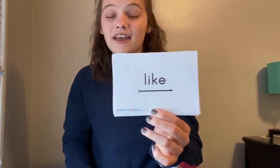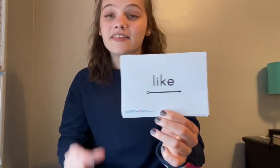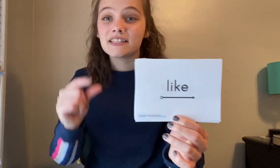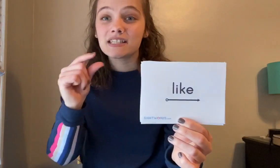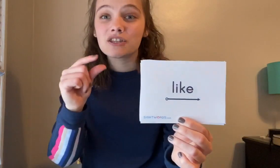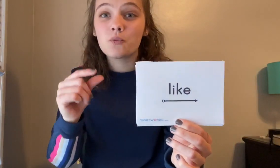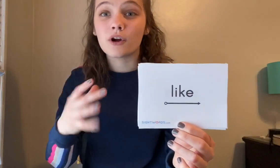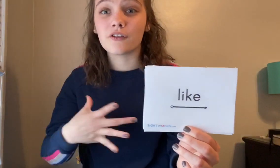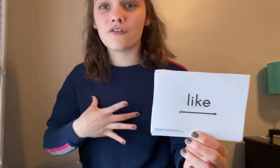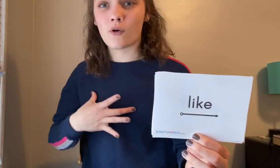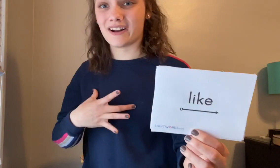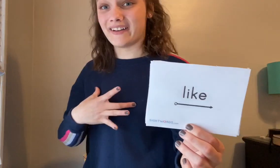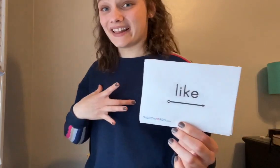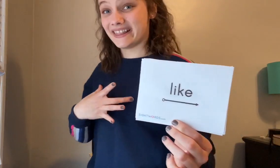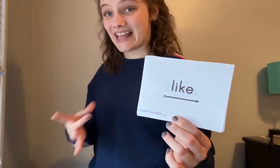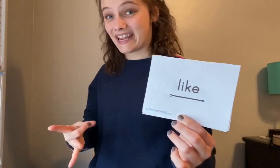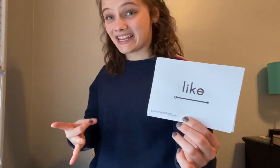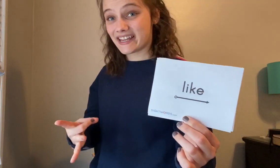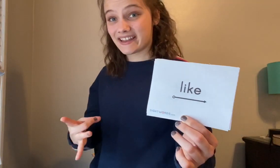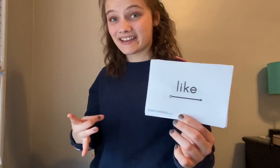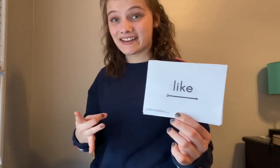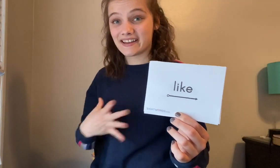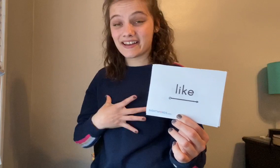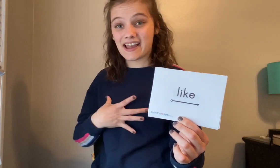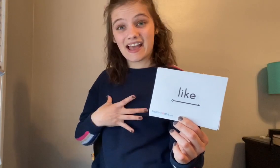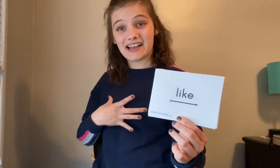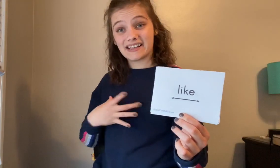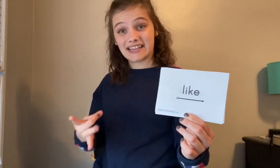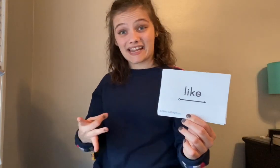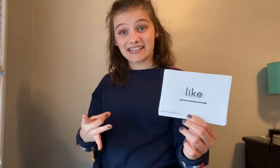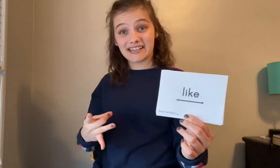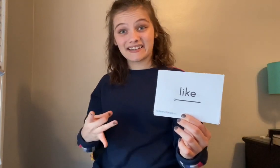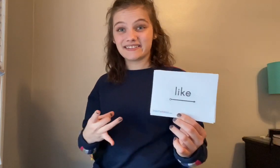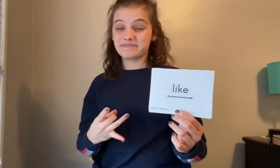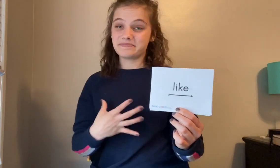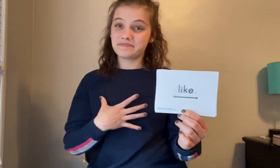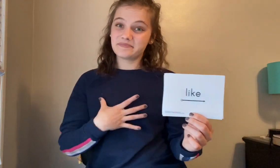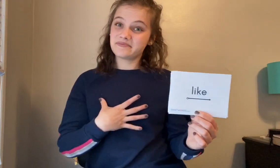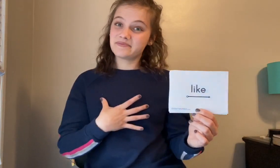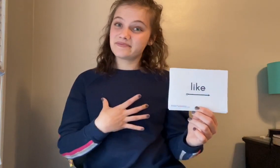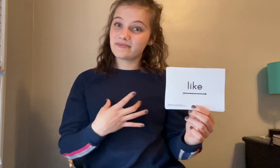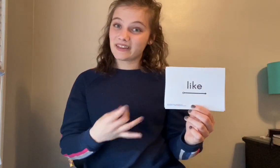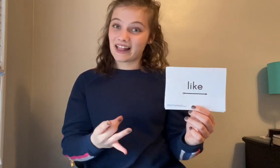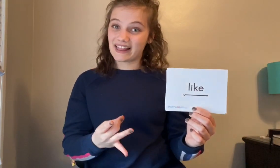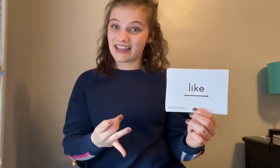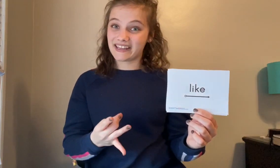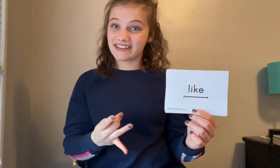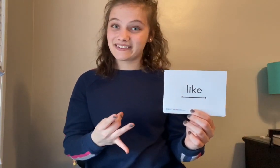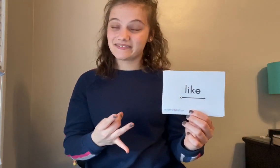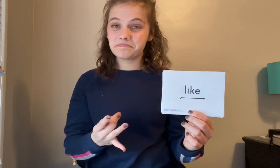This is the word for like. Like. Like.